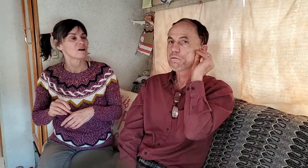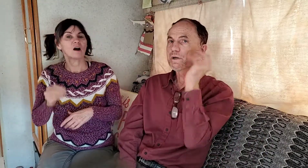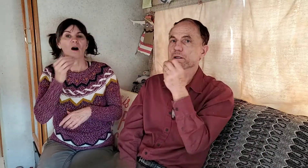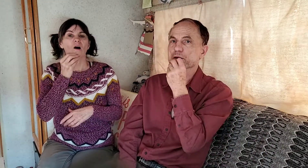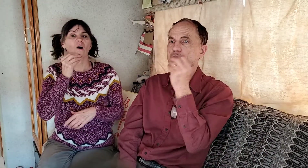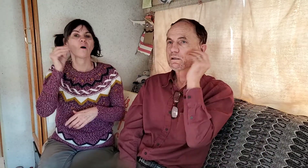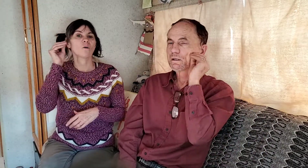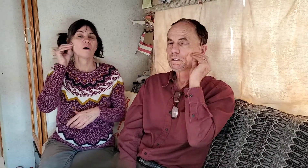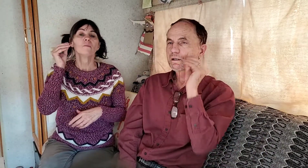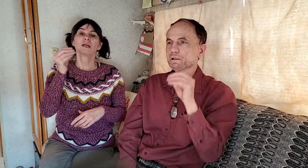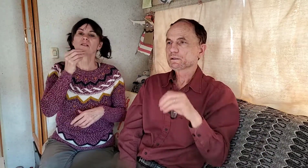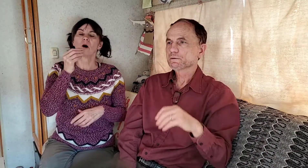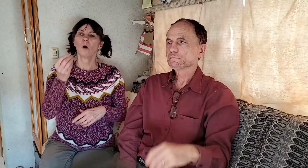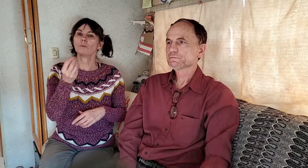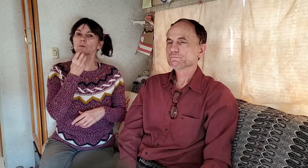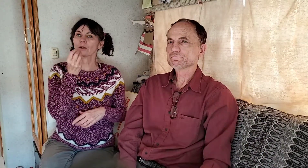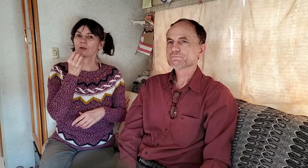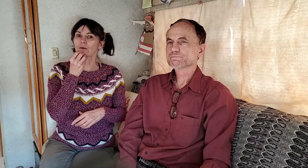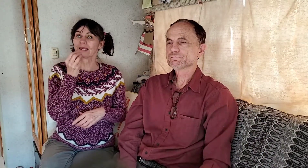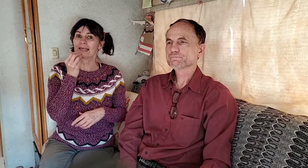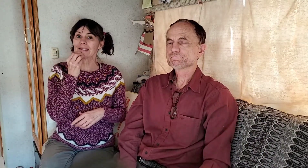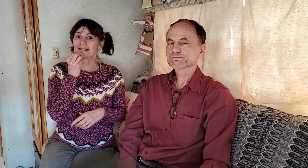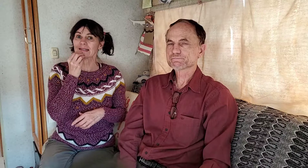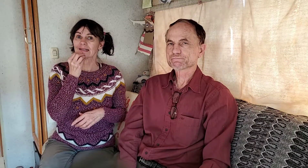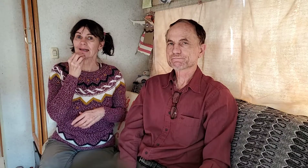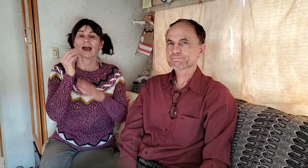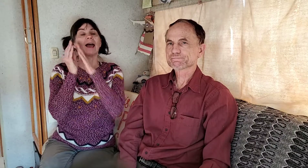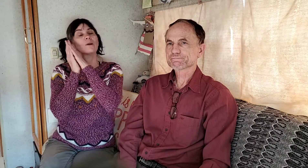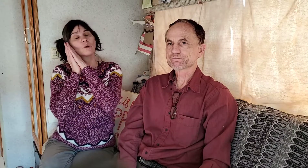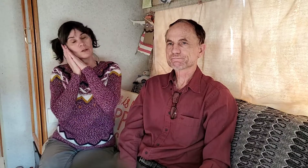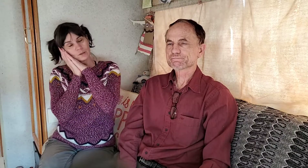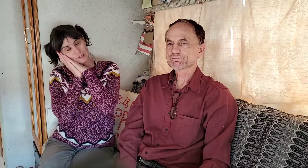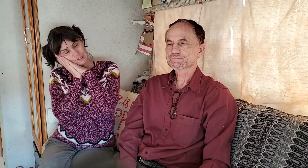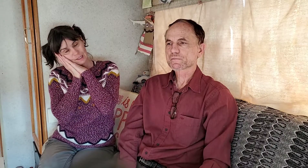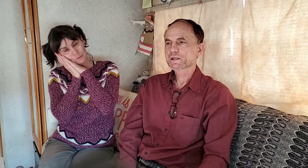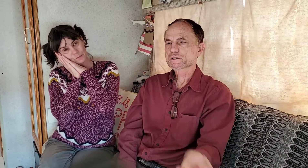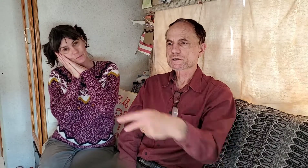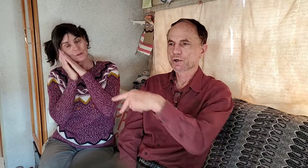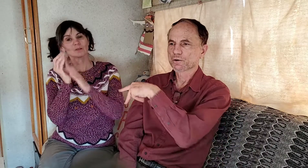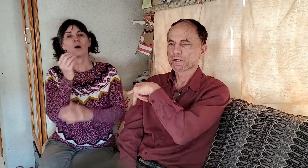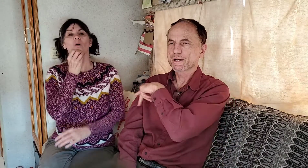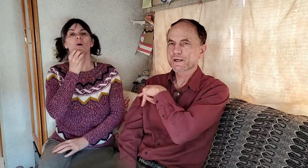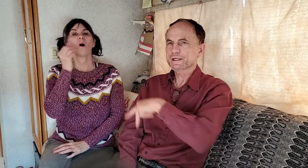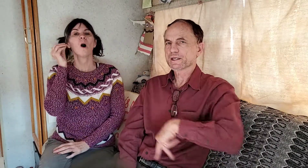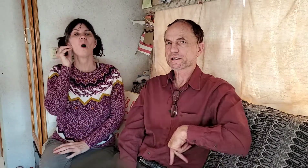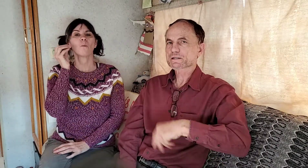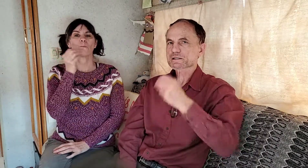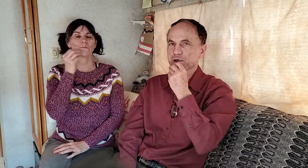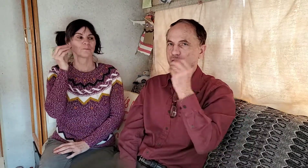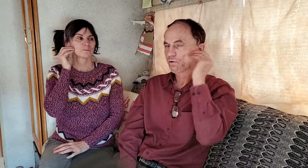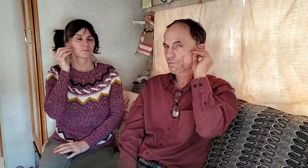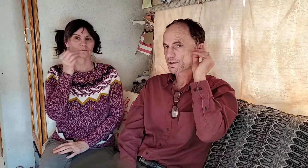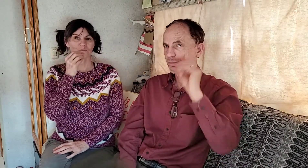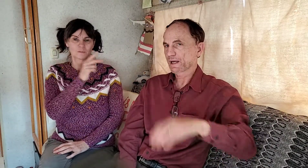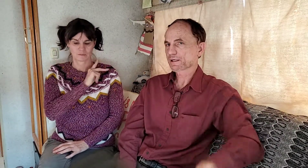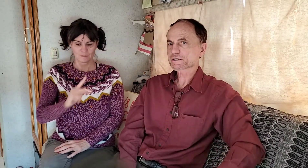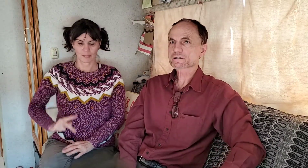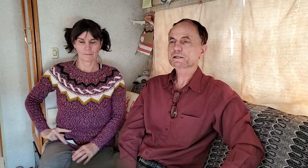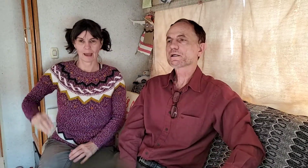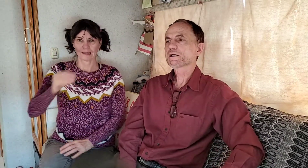Home. Because home is where you eat and where you sleep. So a king's home is a palace.